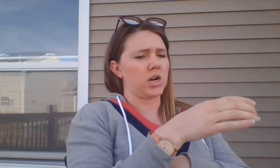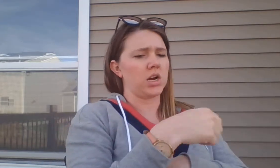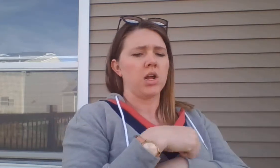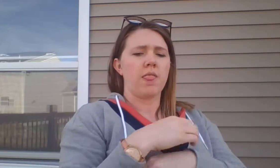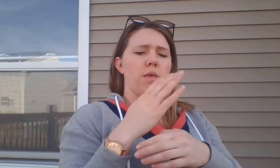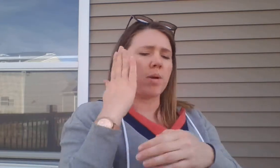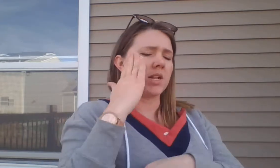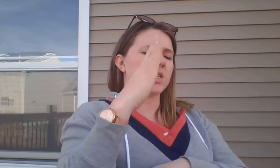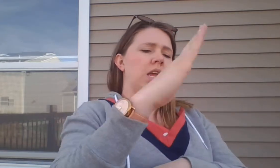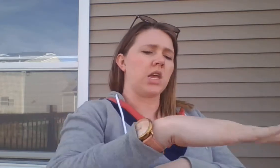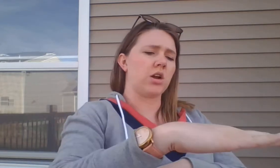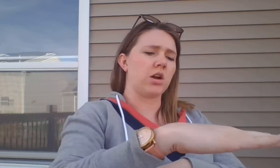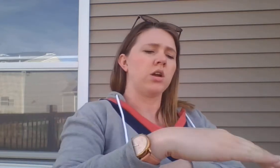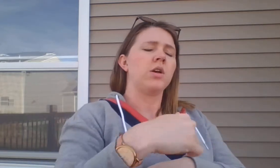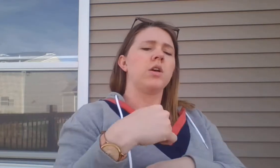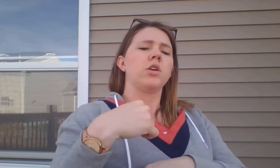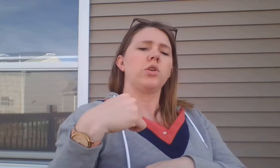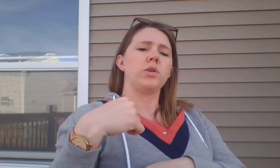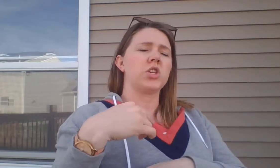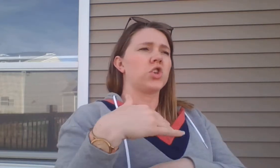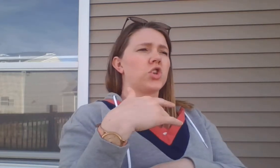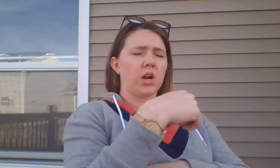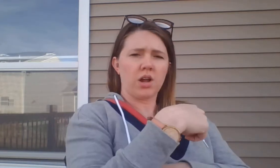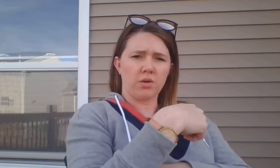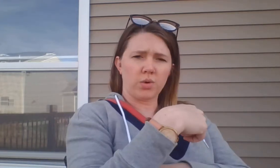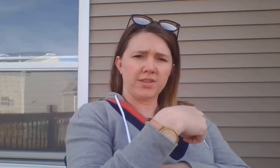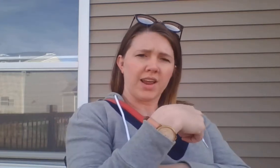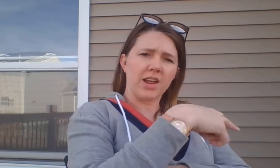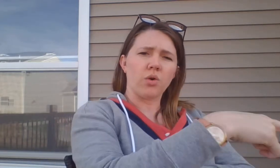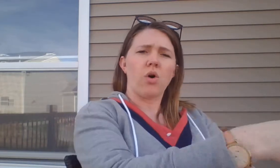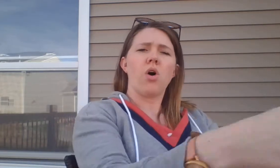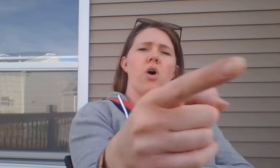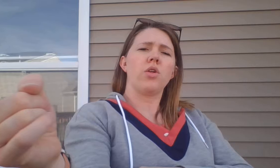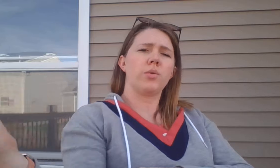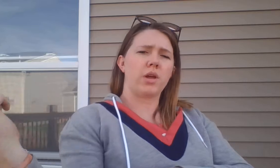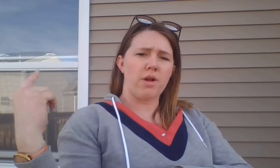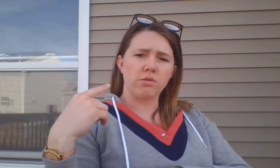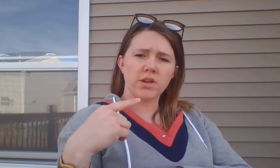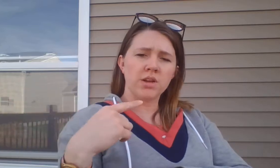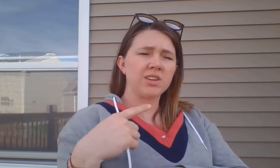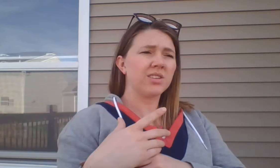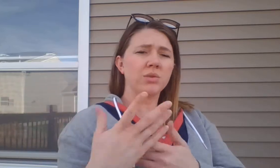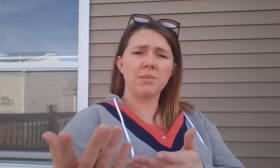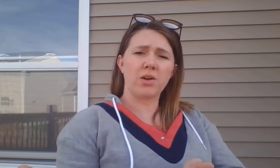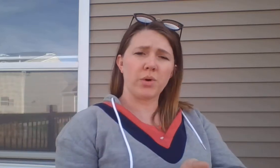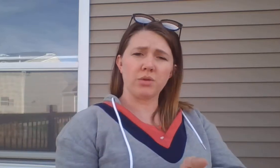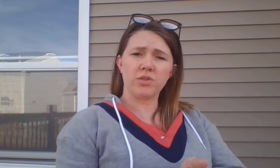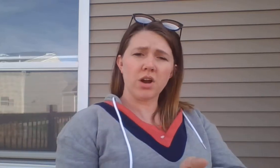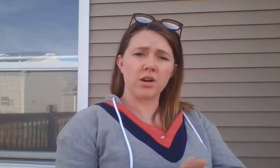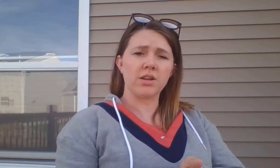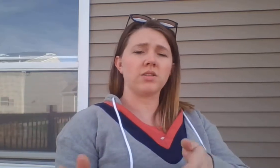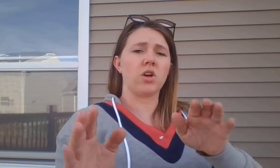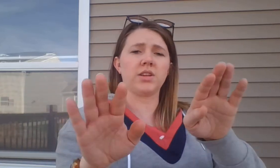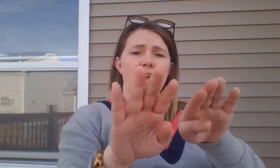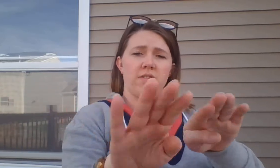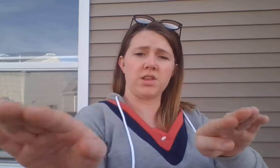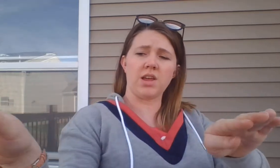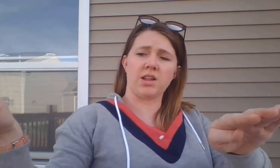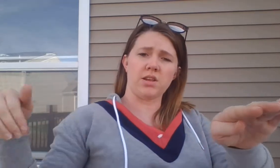here, the bed's here. You need to start on one side and go all the way around. It doesn't really matter where you start as long as everything ends